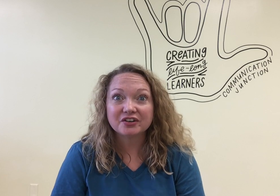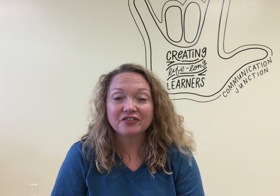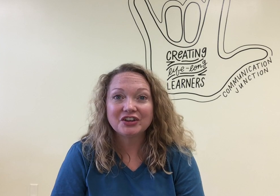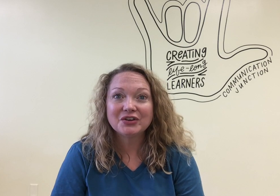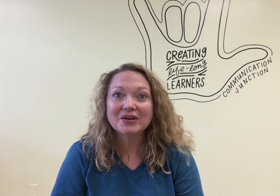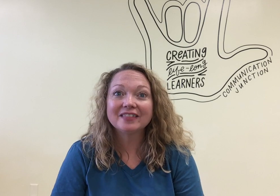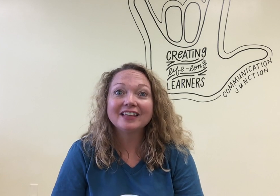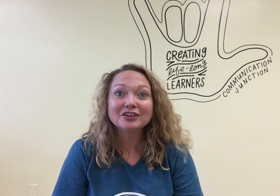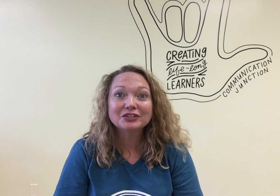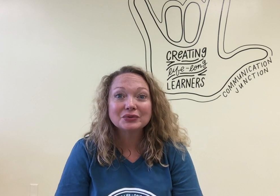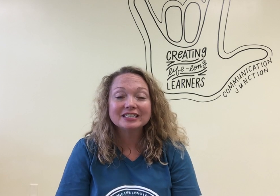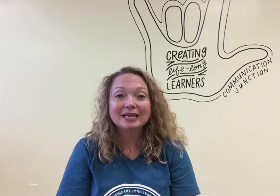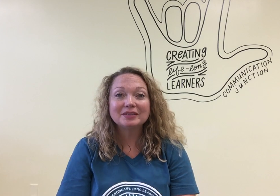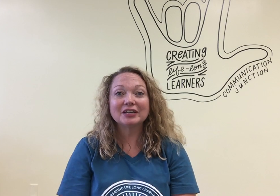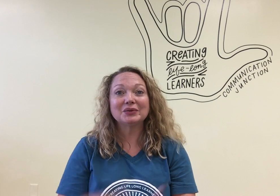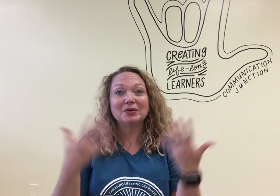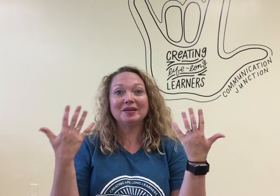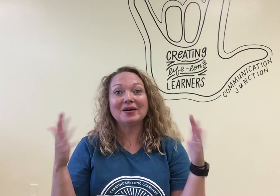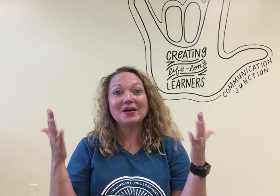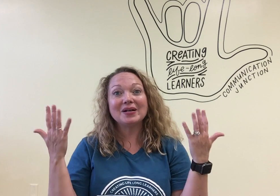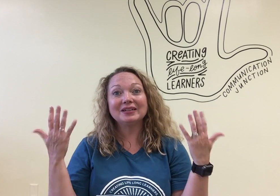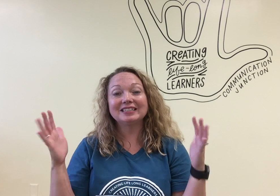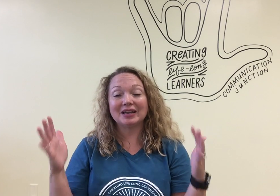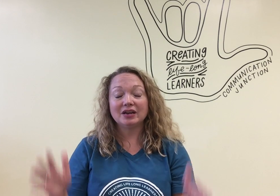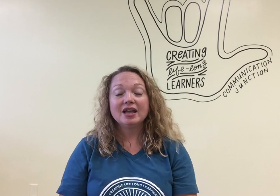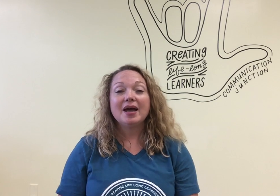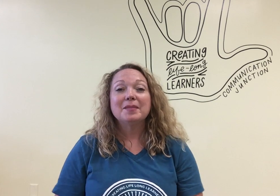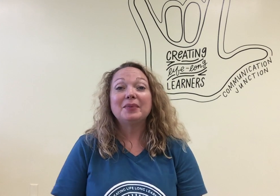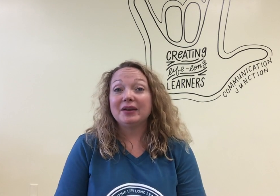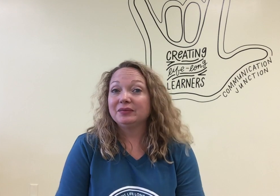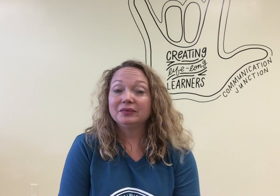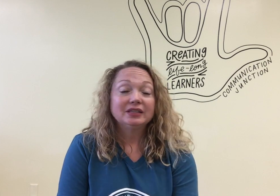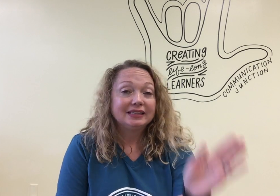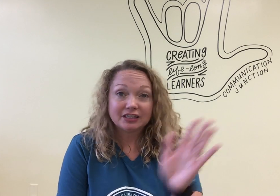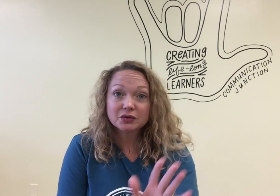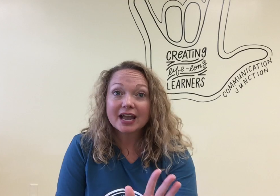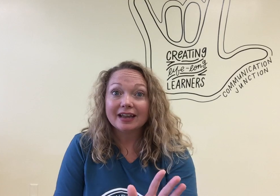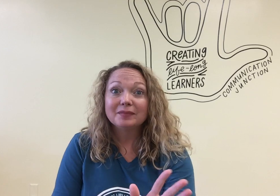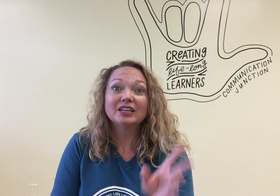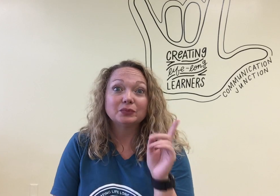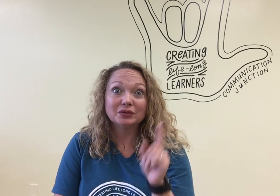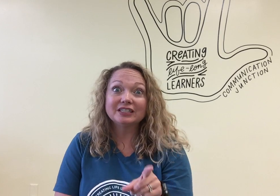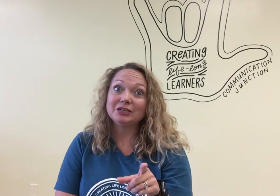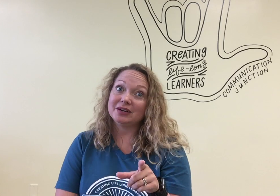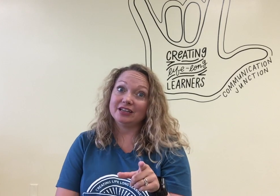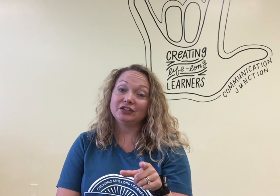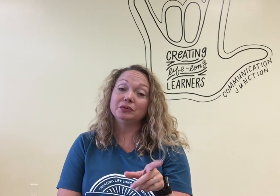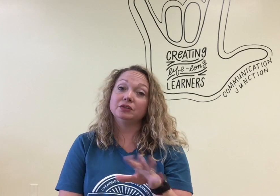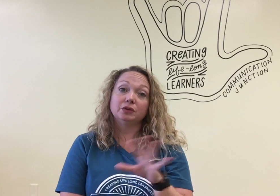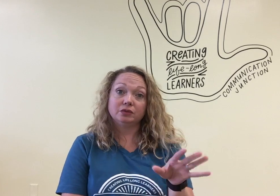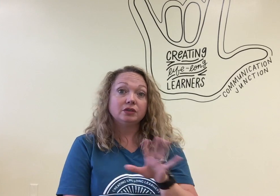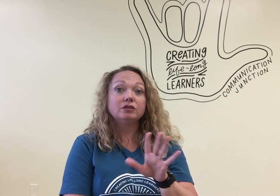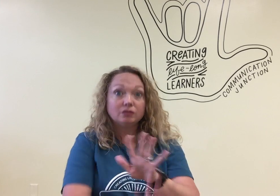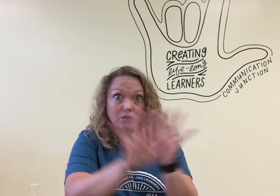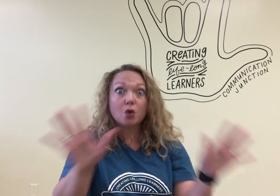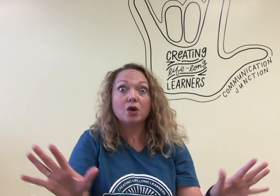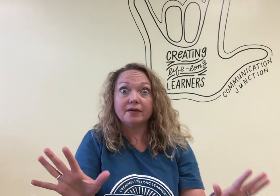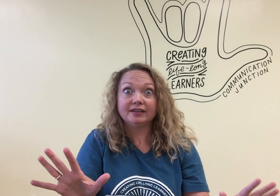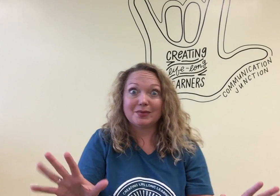for you, and then our story time together will be all done. But that's okay, because we'll see you again soon, so no worries about